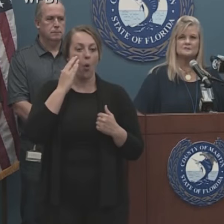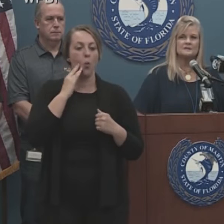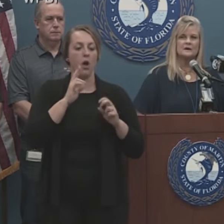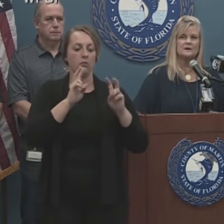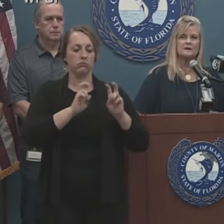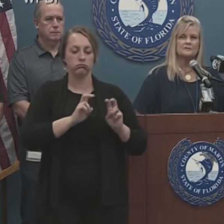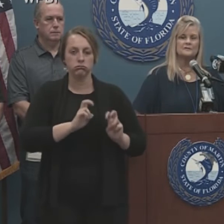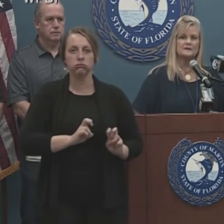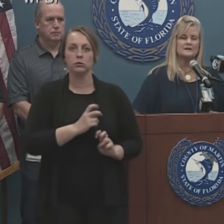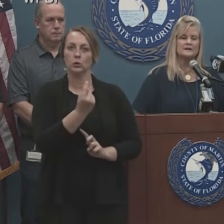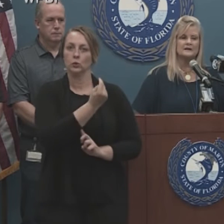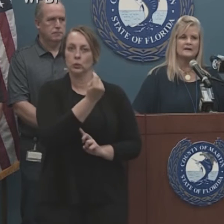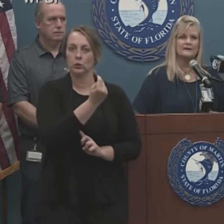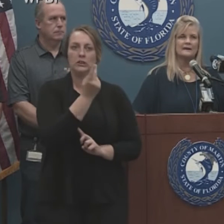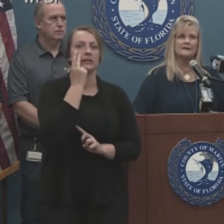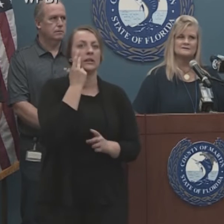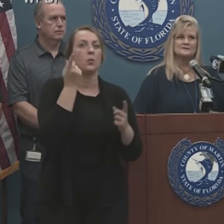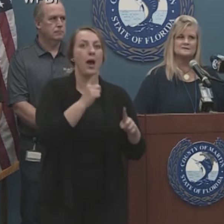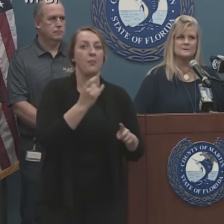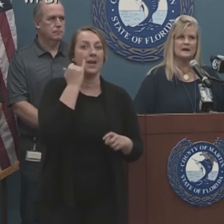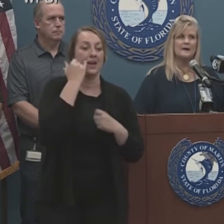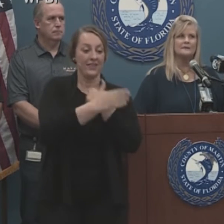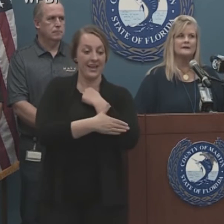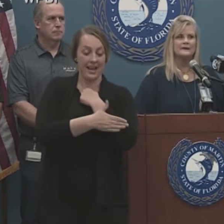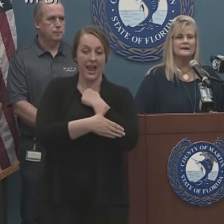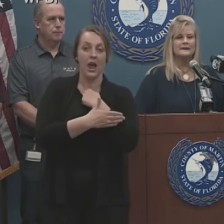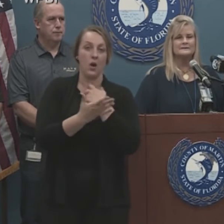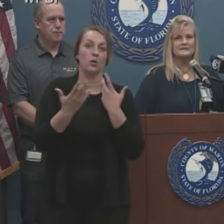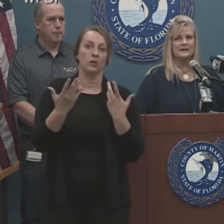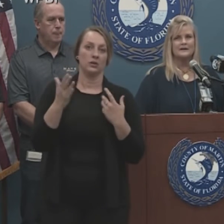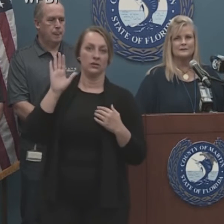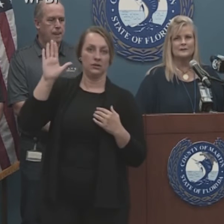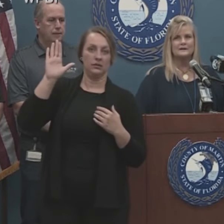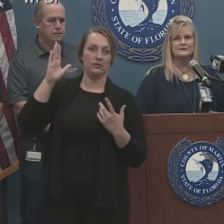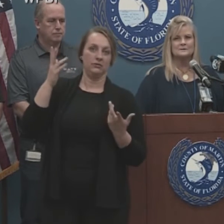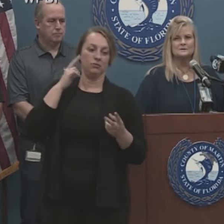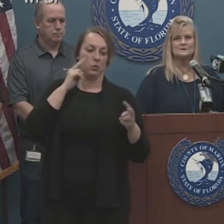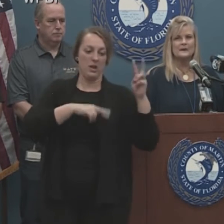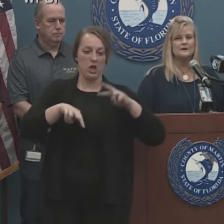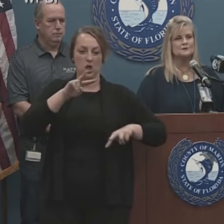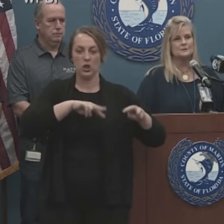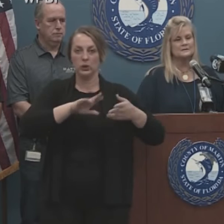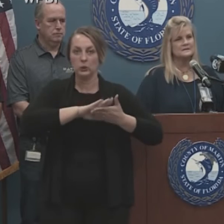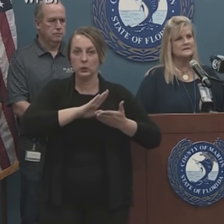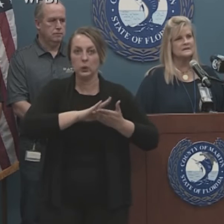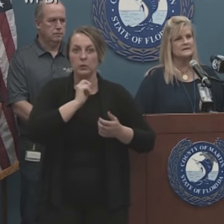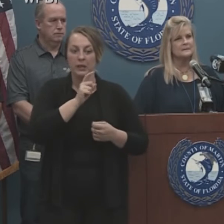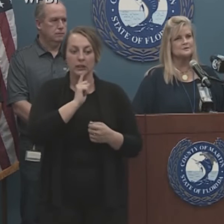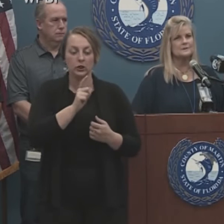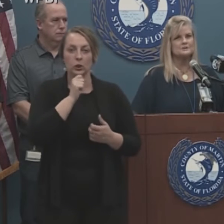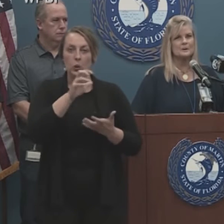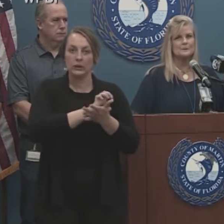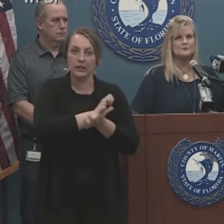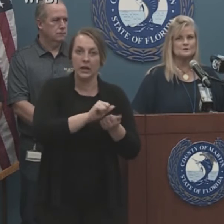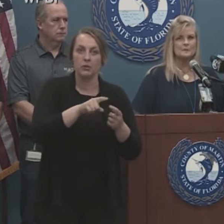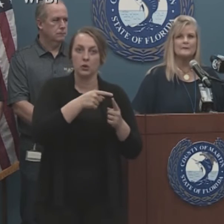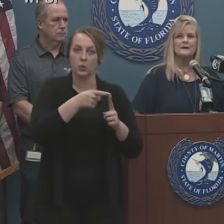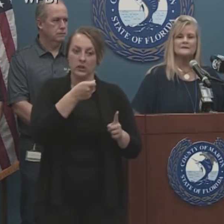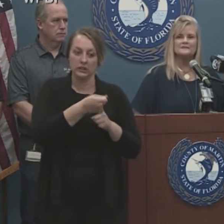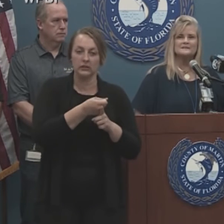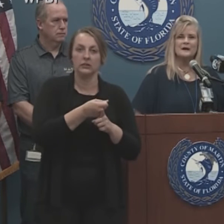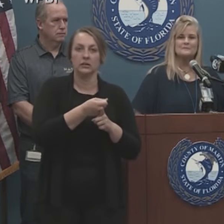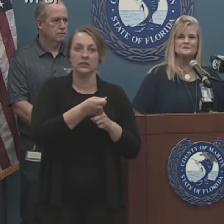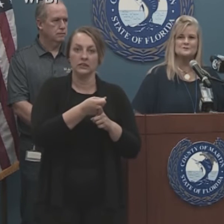assessments Tuesday if the county allows us to be out, and taking a look at the schools and making sure there isn't any damage when the tropical